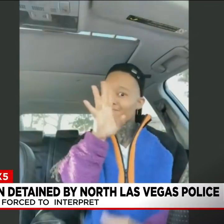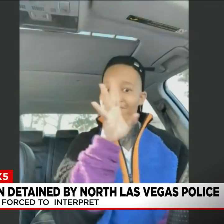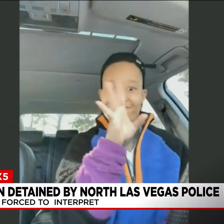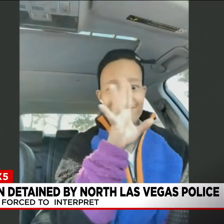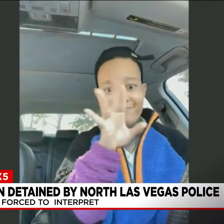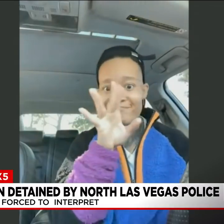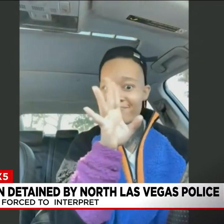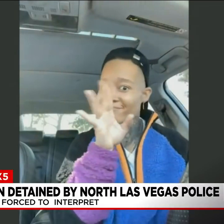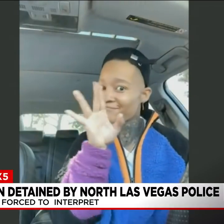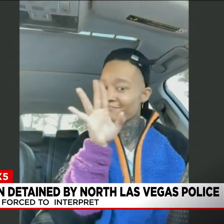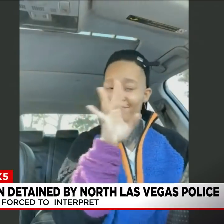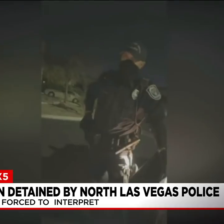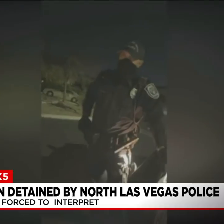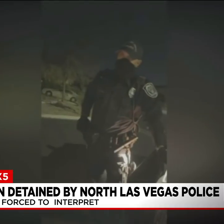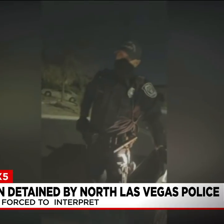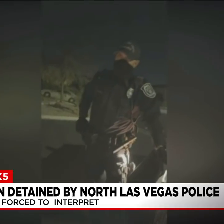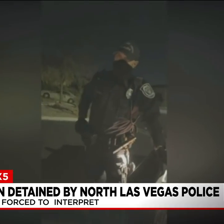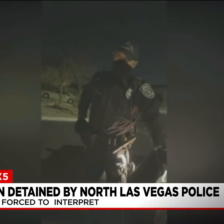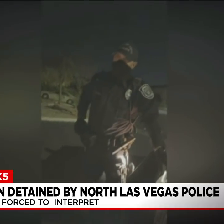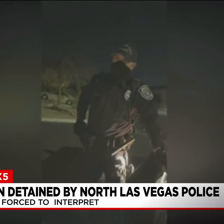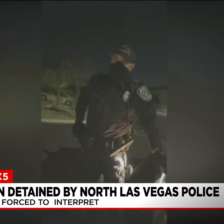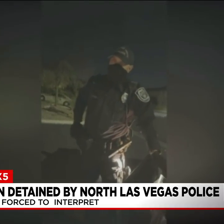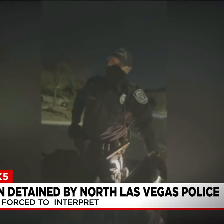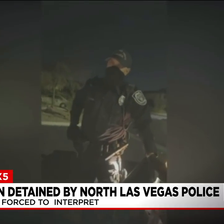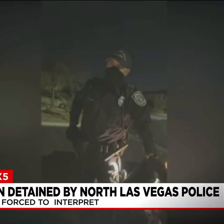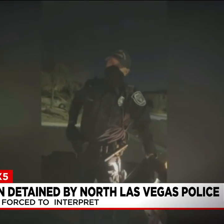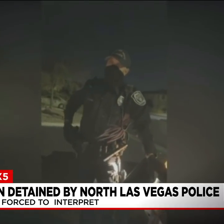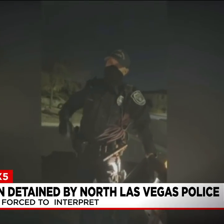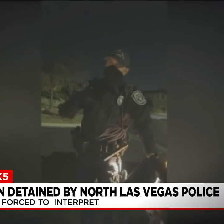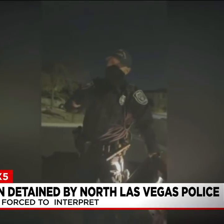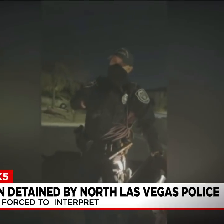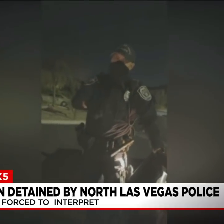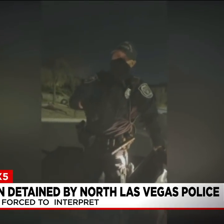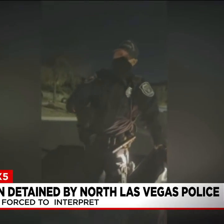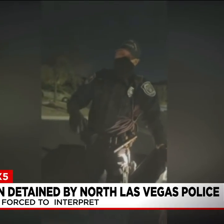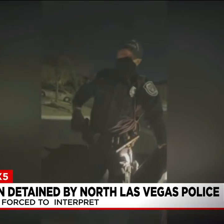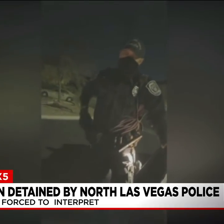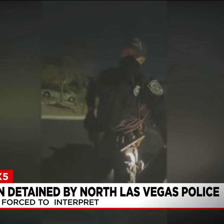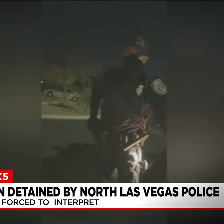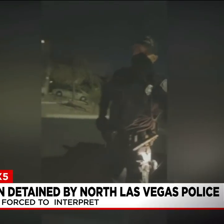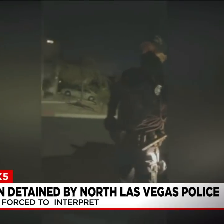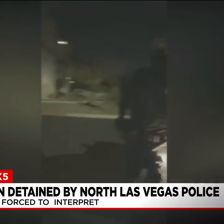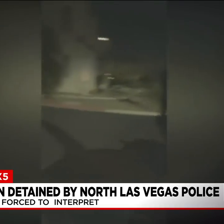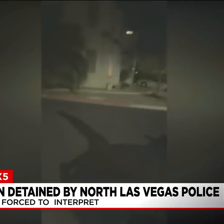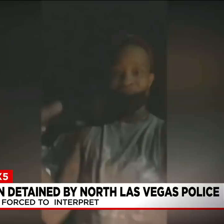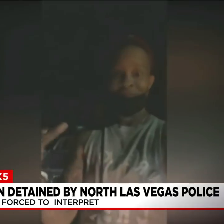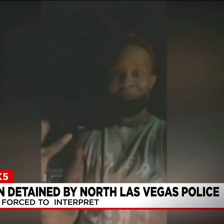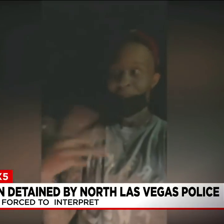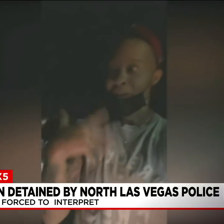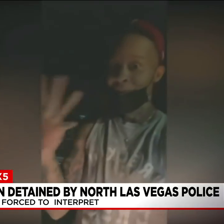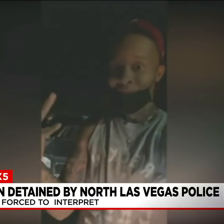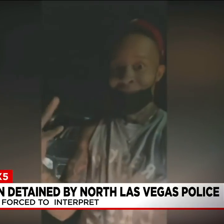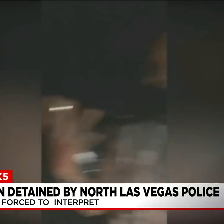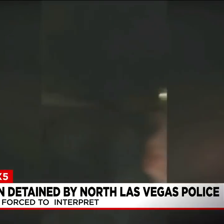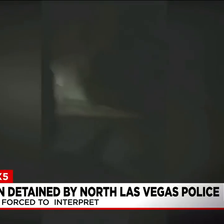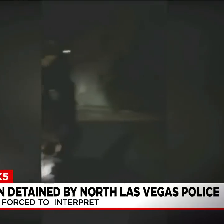right. And he just kept on talking and talking and talking. I will sit down on the curb. The officer tells the girls he is investigating their mom.